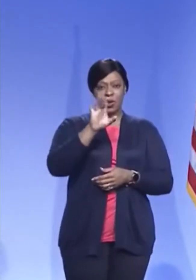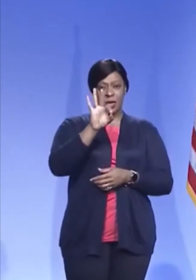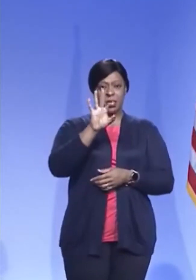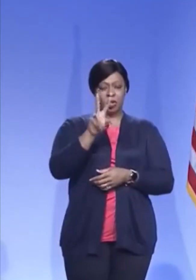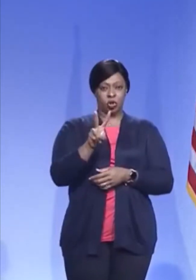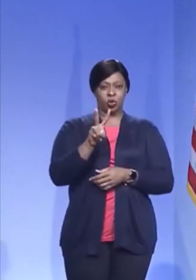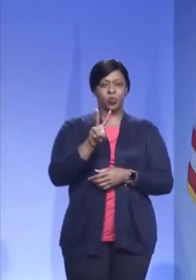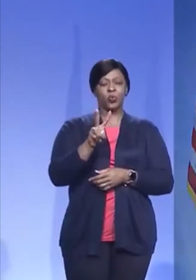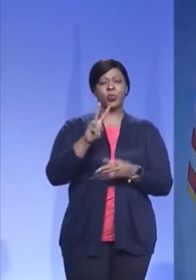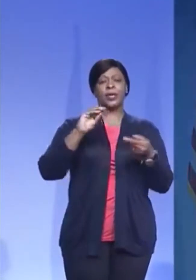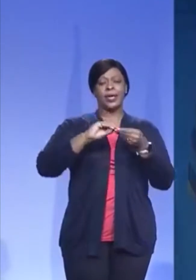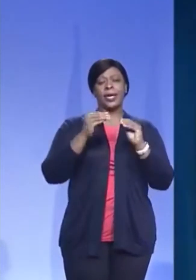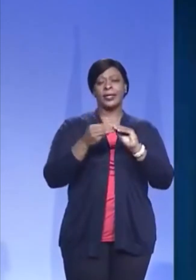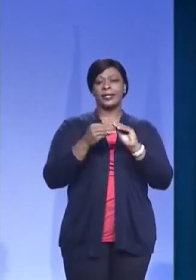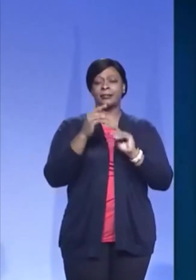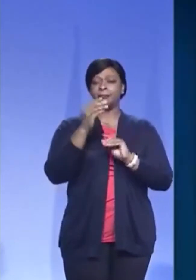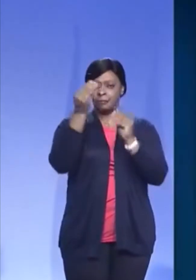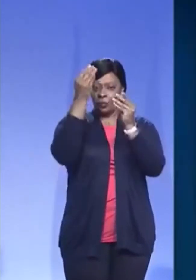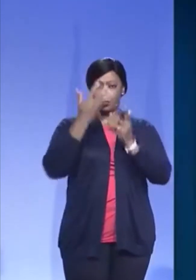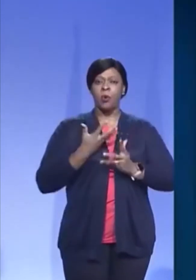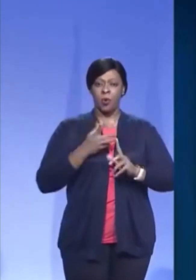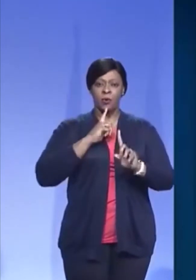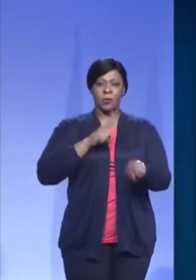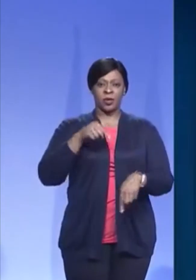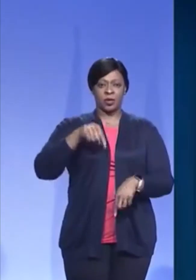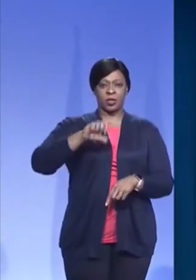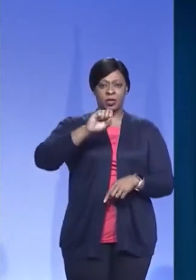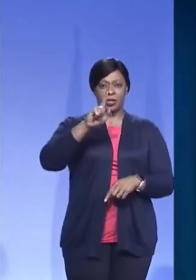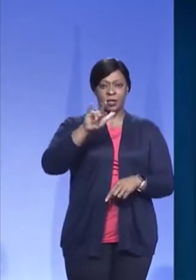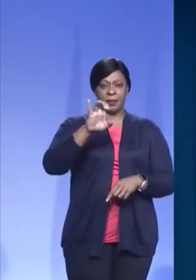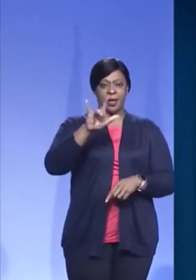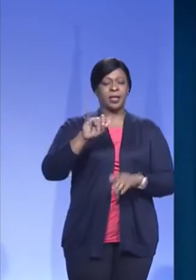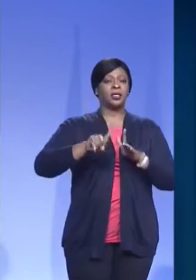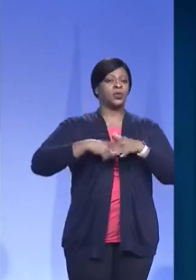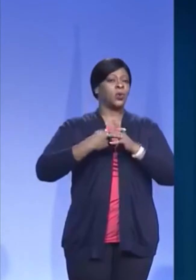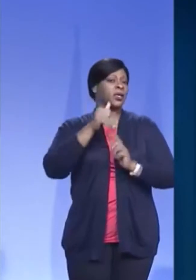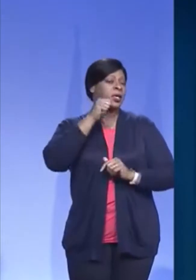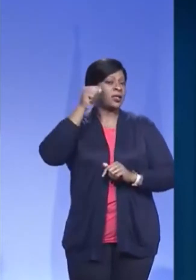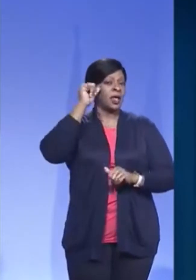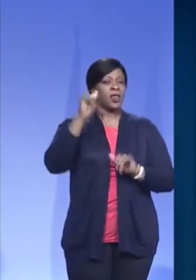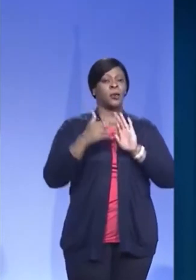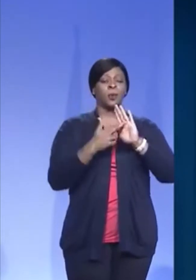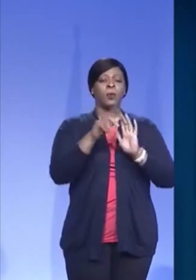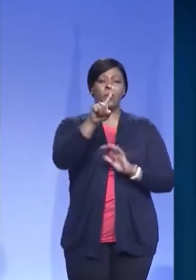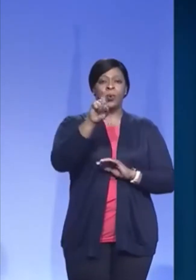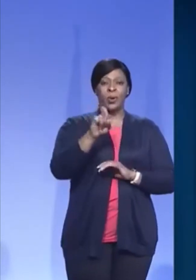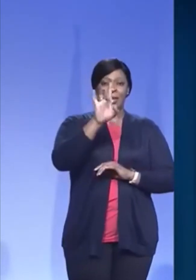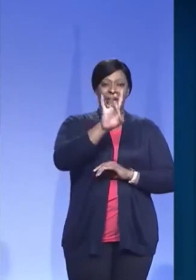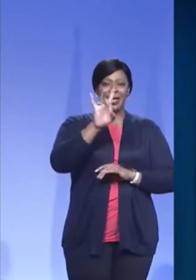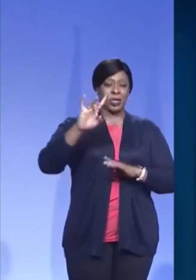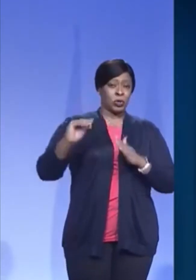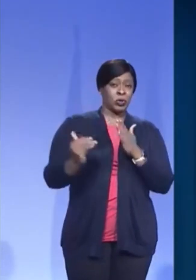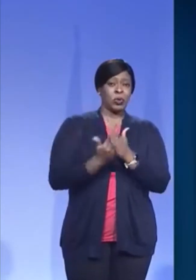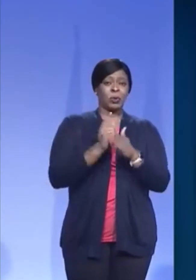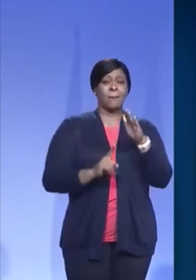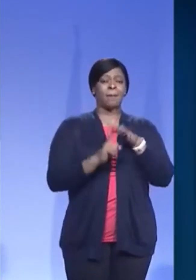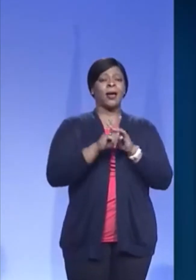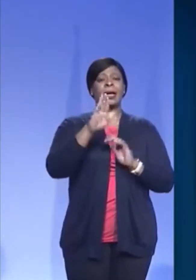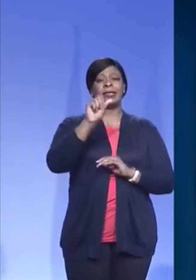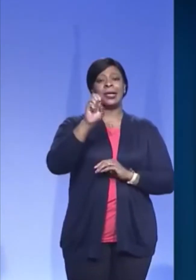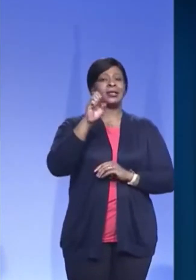37,192 cases that have been reported in Shelby County as of yesterday. That represents 188 new cases